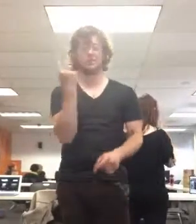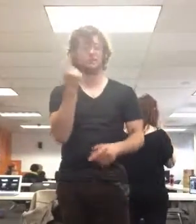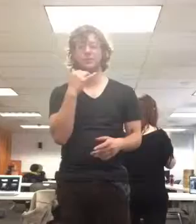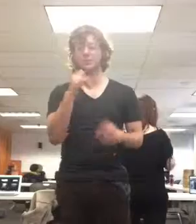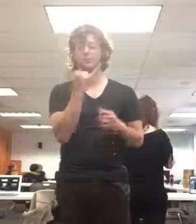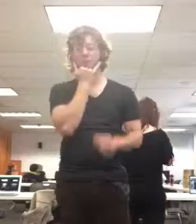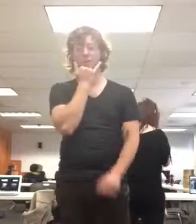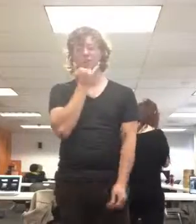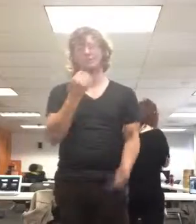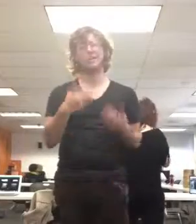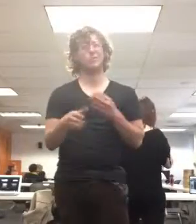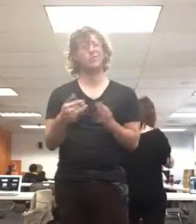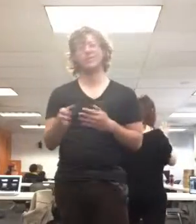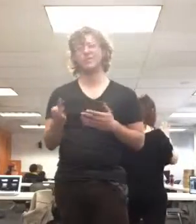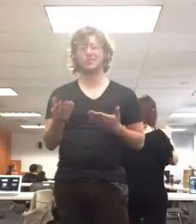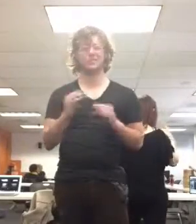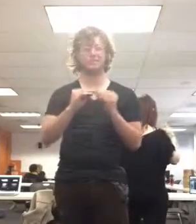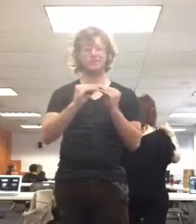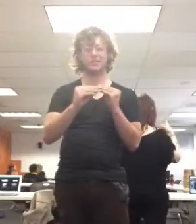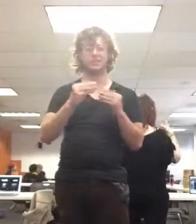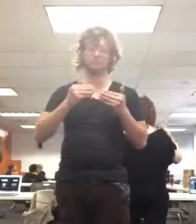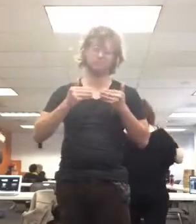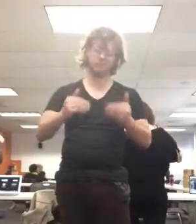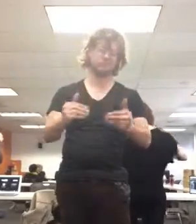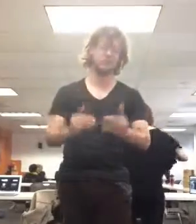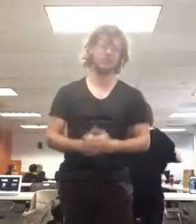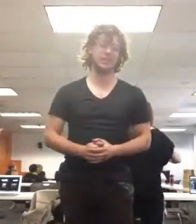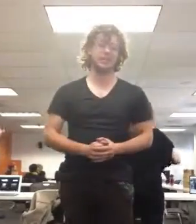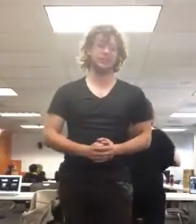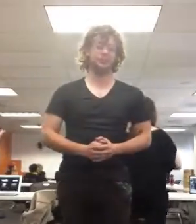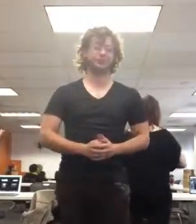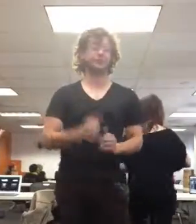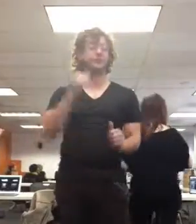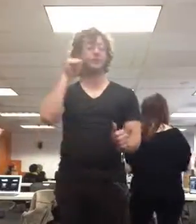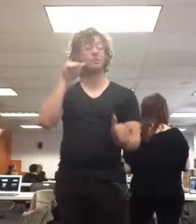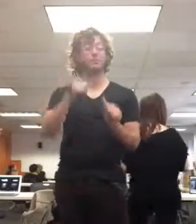on. Yeah. Remember last week we talked about